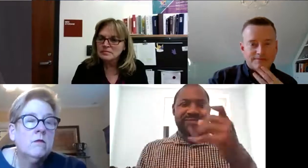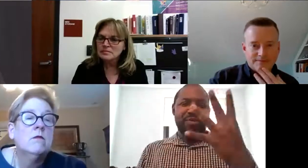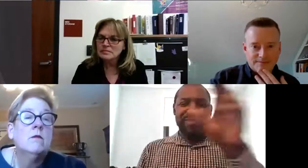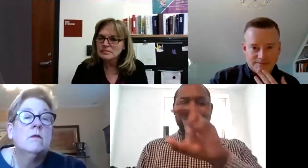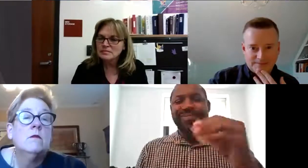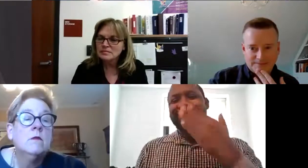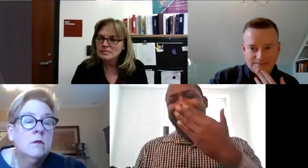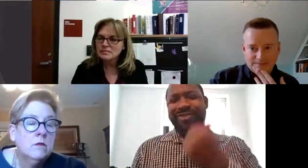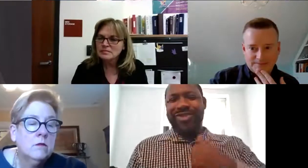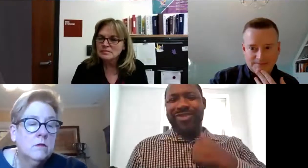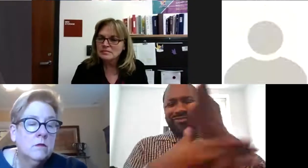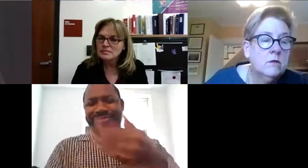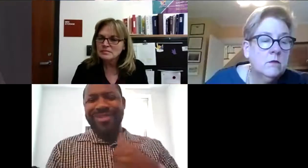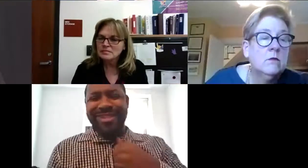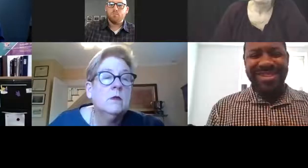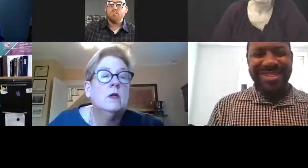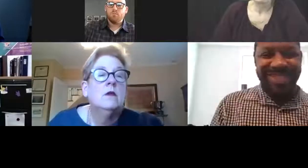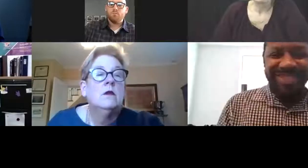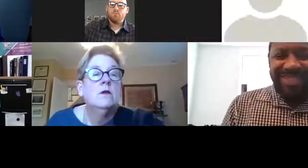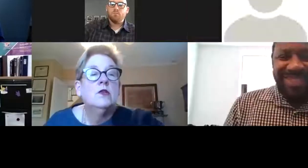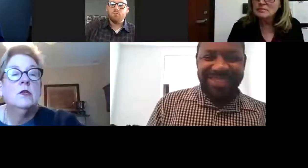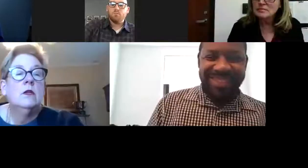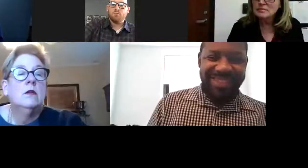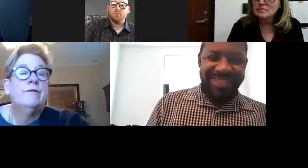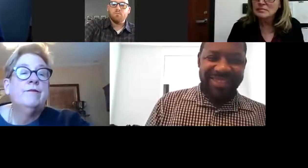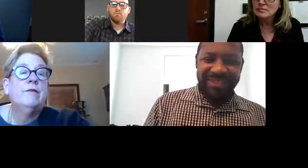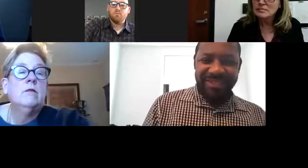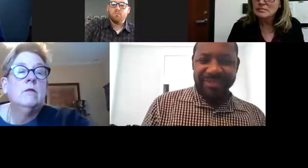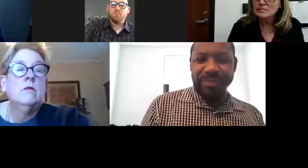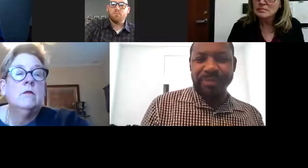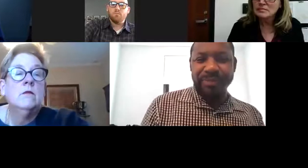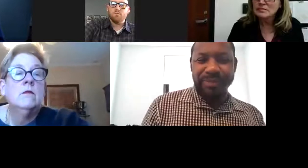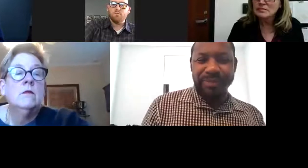it's easier because this way, when we record it, the public will have access to the interpreter as well as Penny.